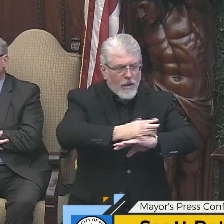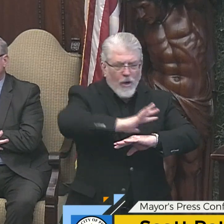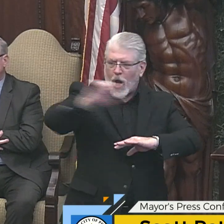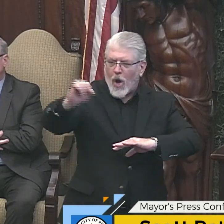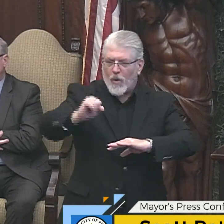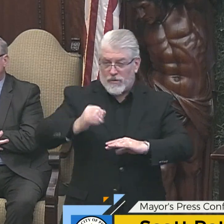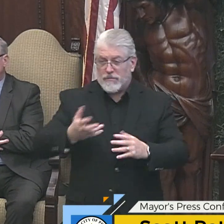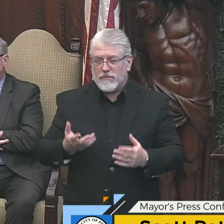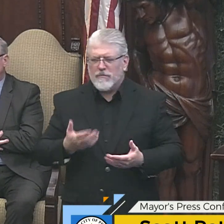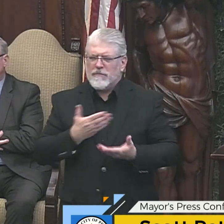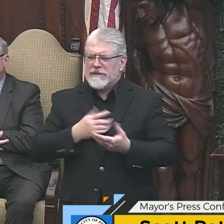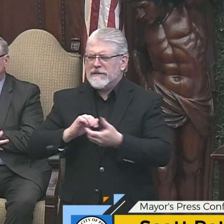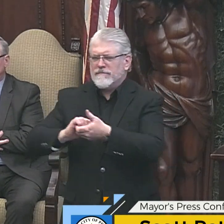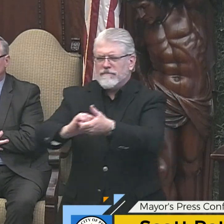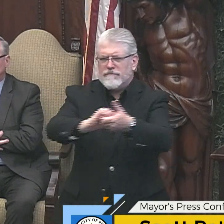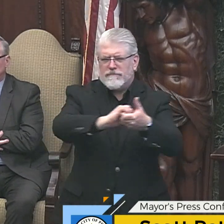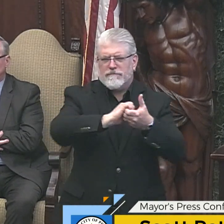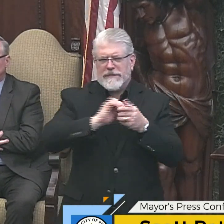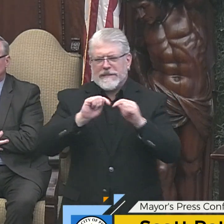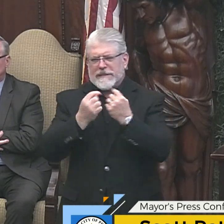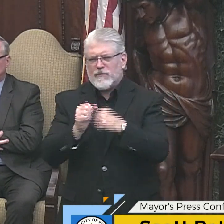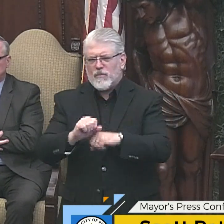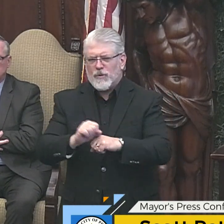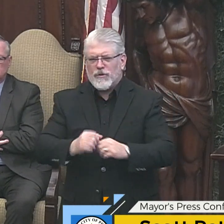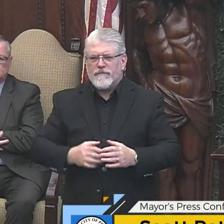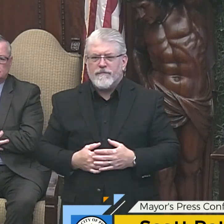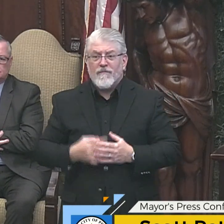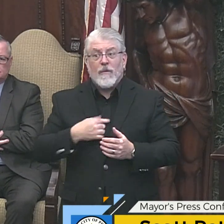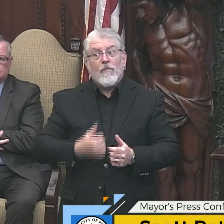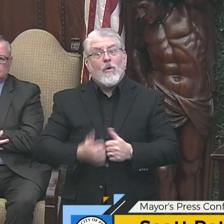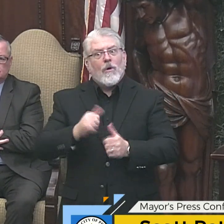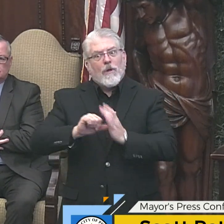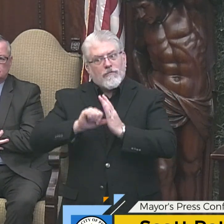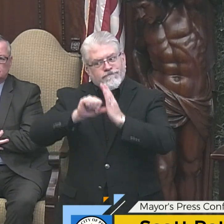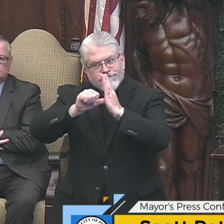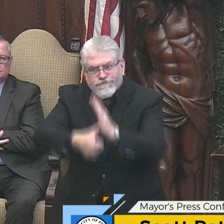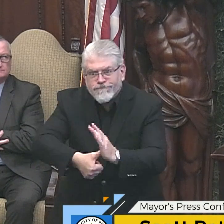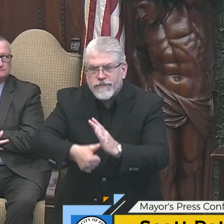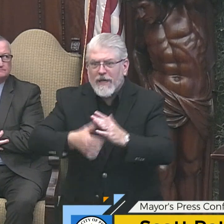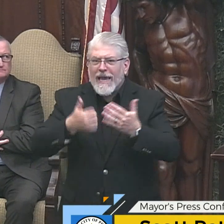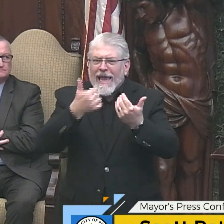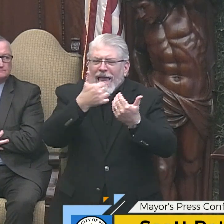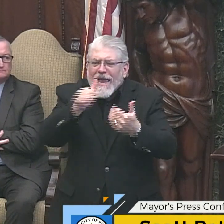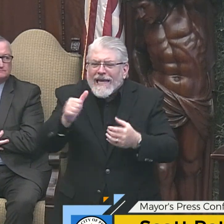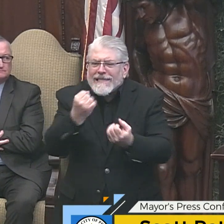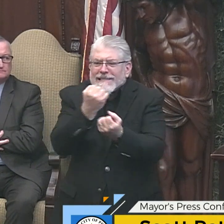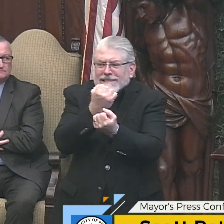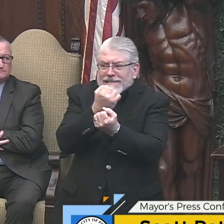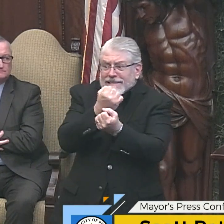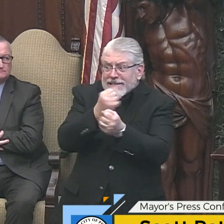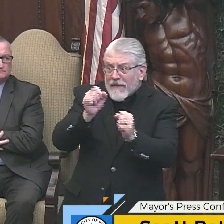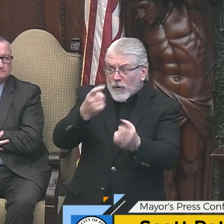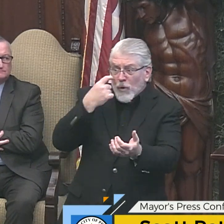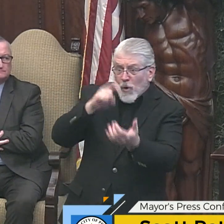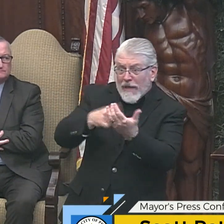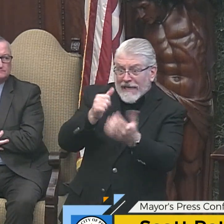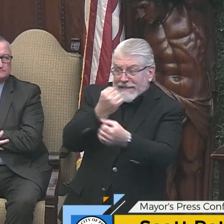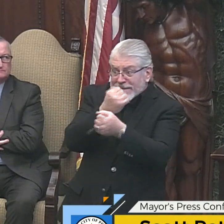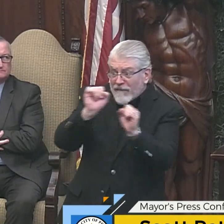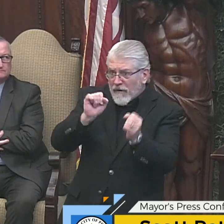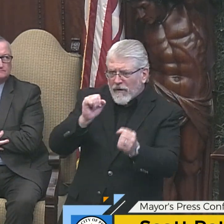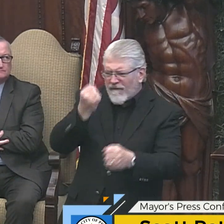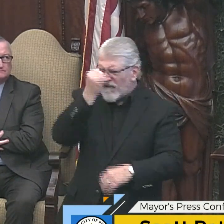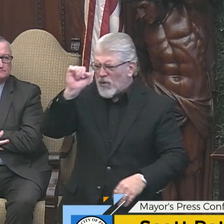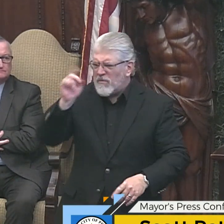special emphasis will be placed on enforcement of safety violations, including blatant violations